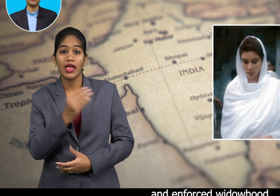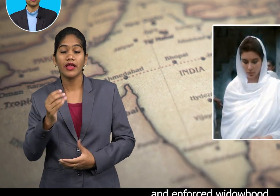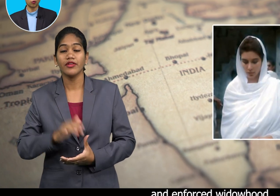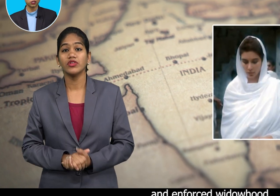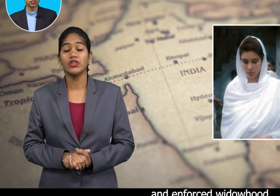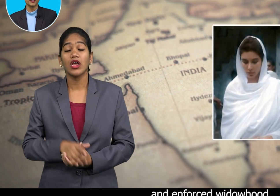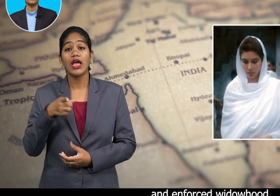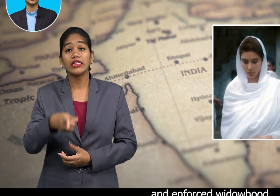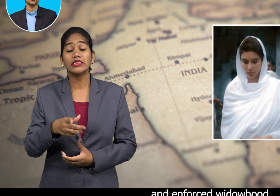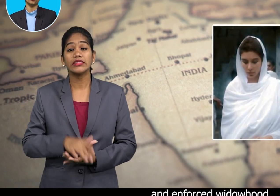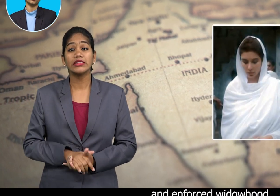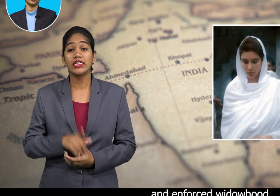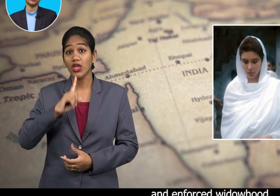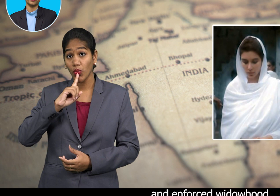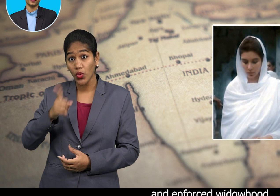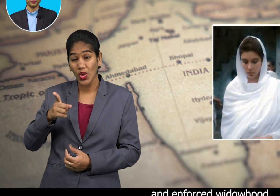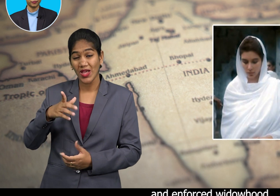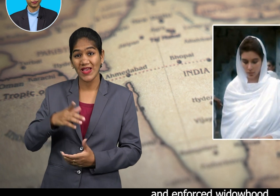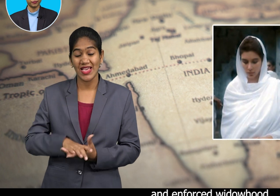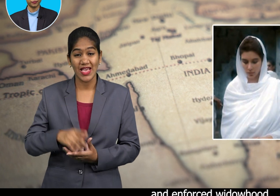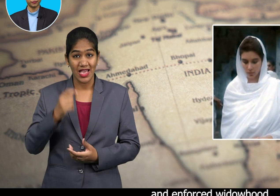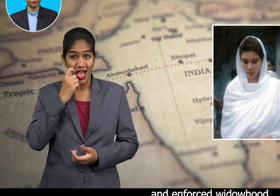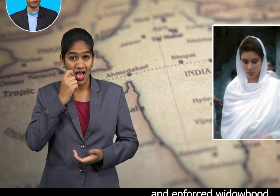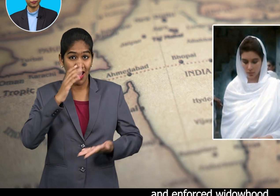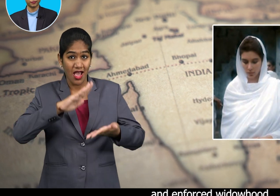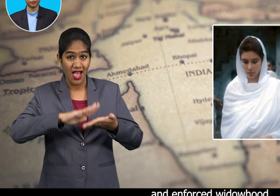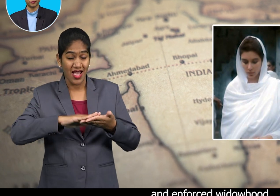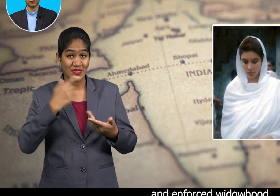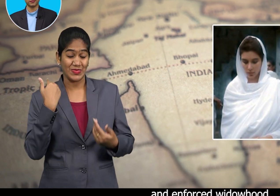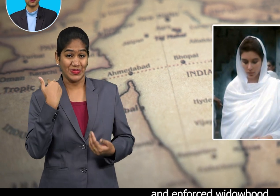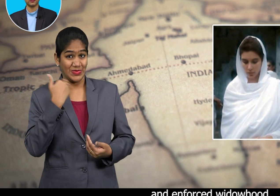and enforced widowhood.